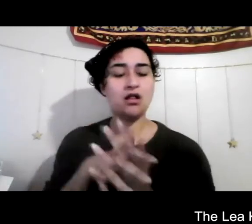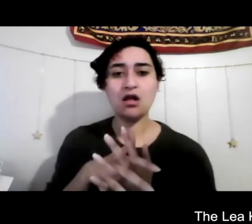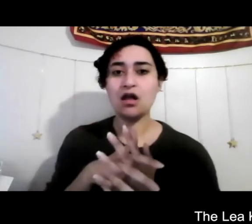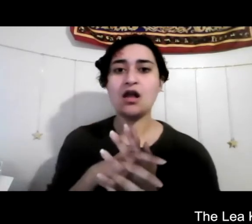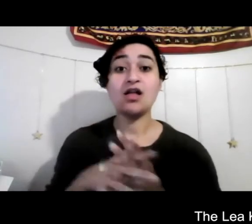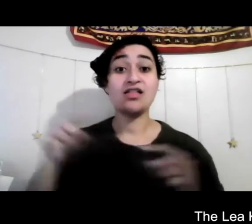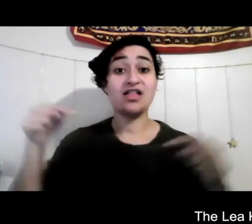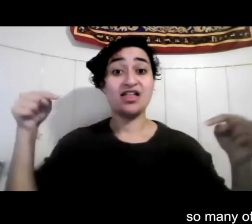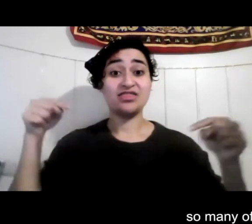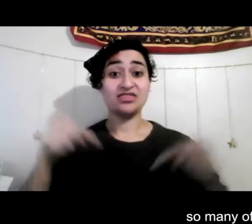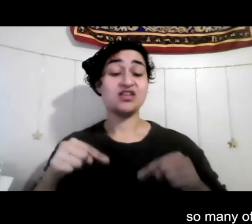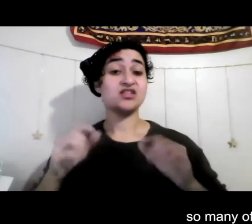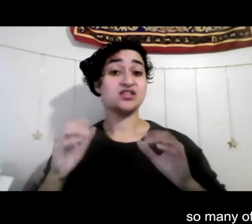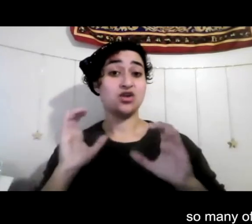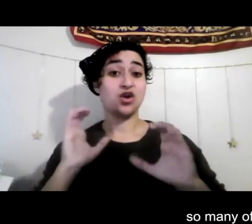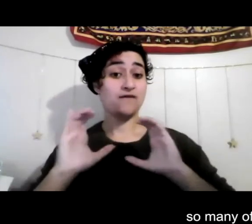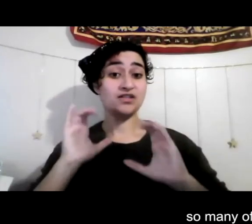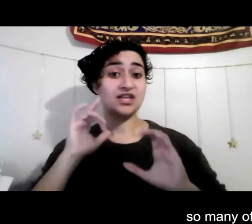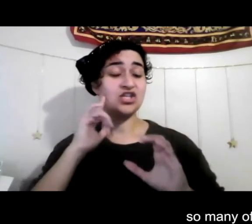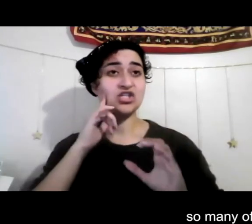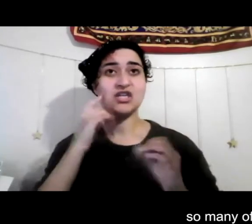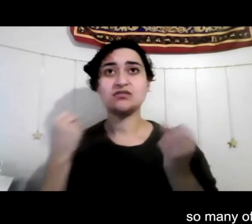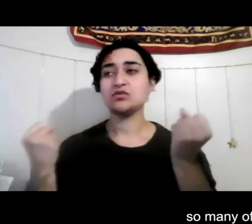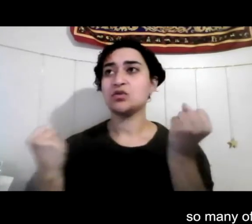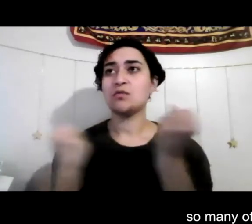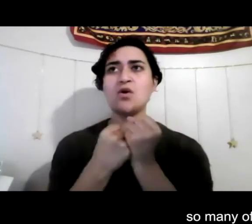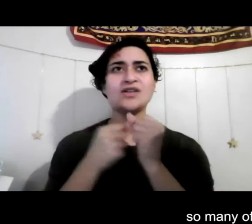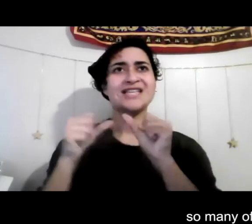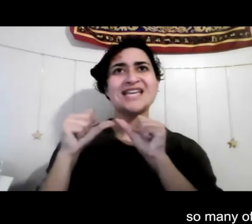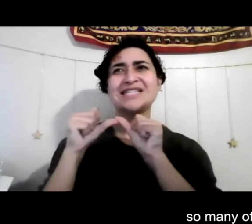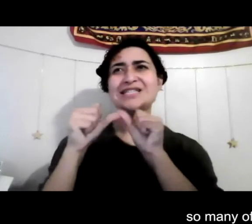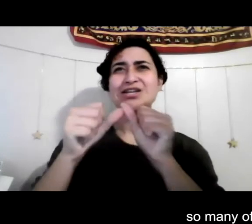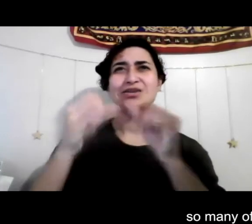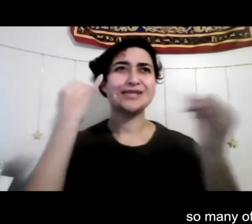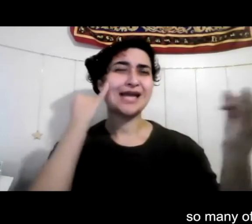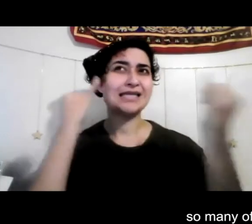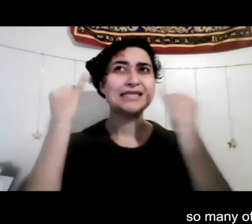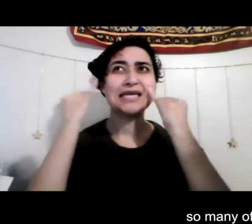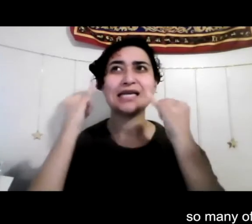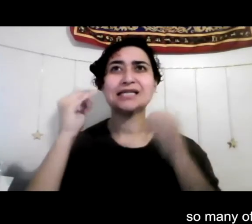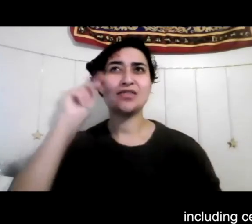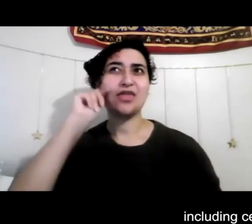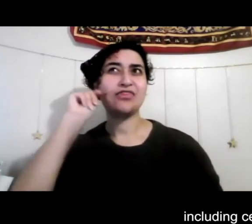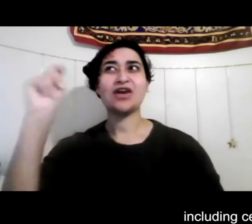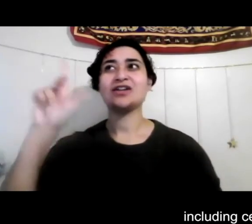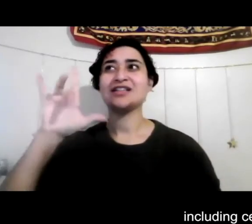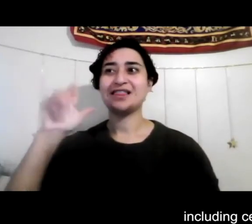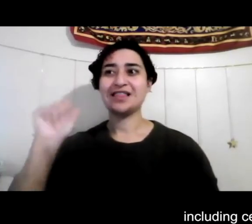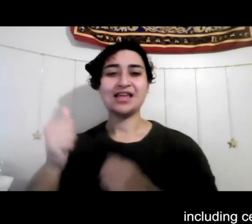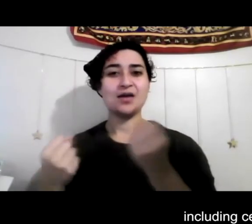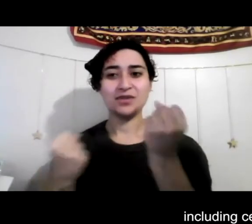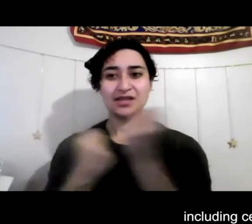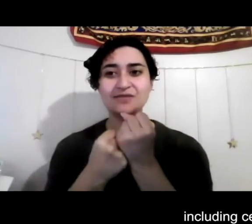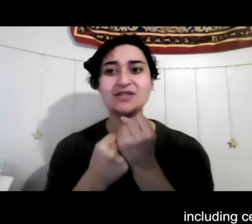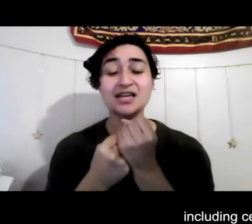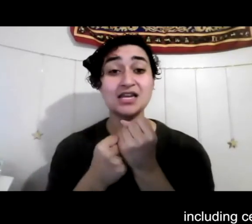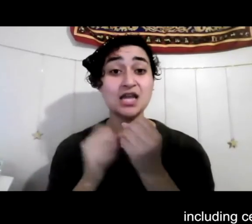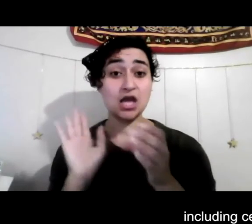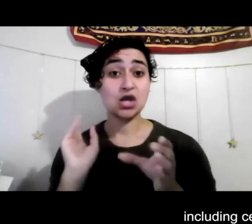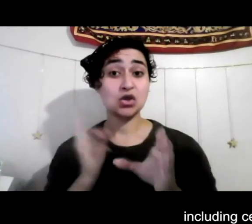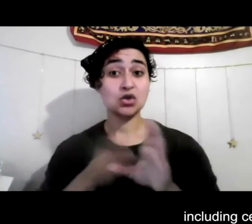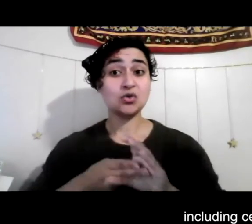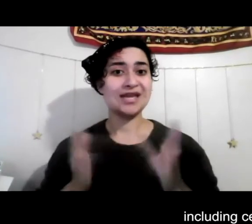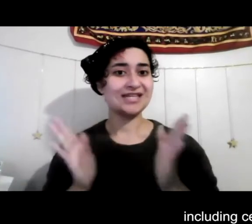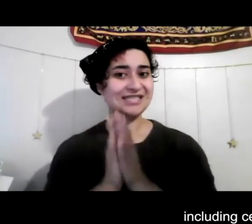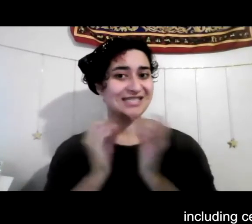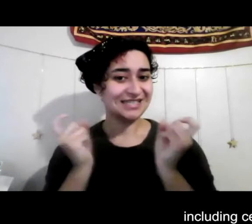a means of upholding so many of the values and ideals Leah believed in, including celebrating